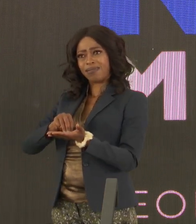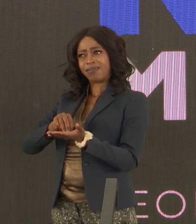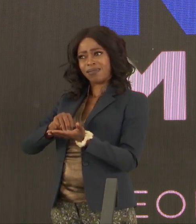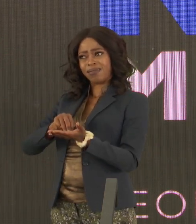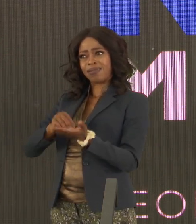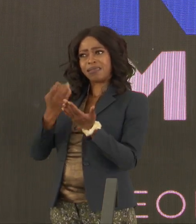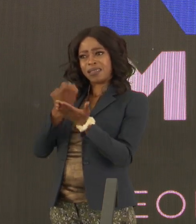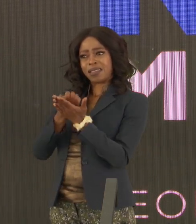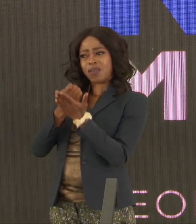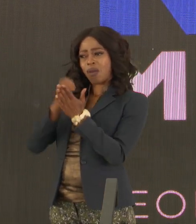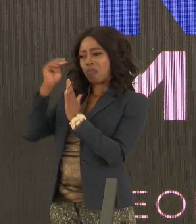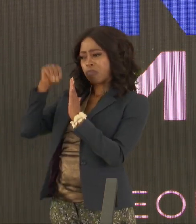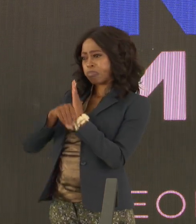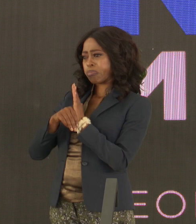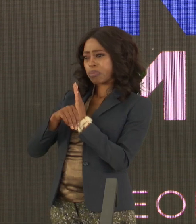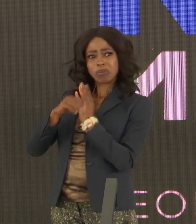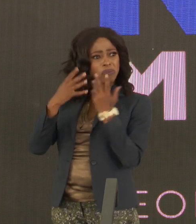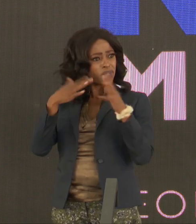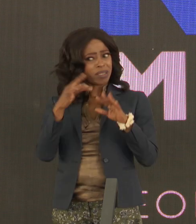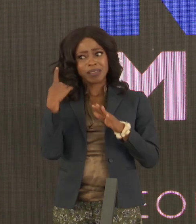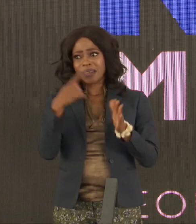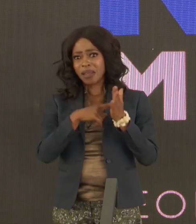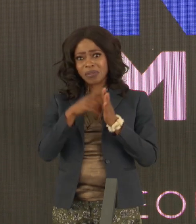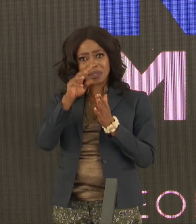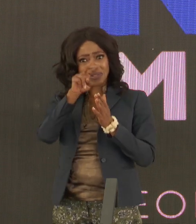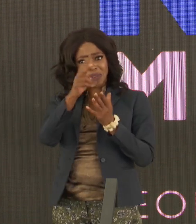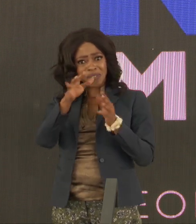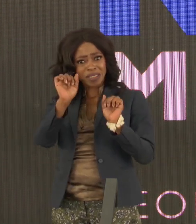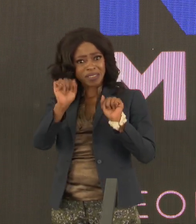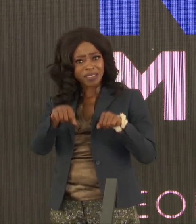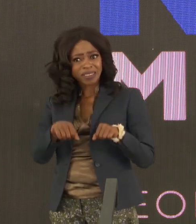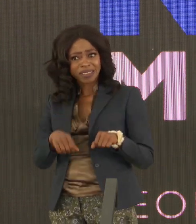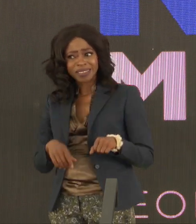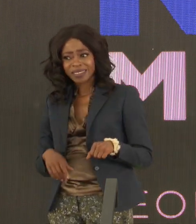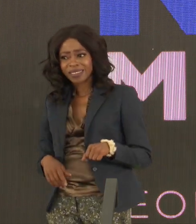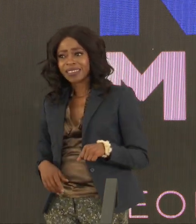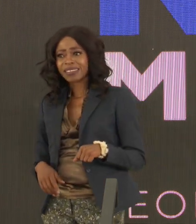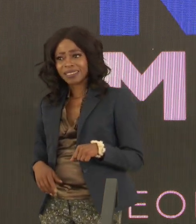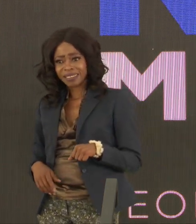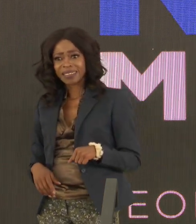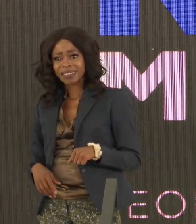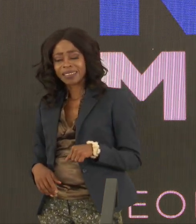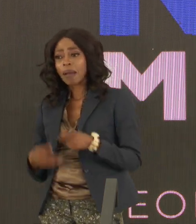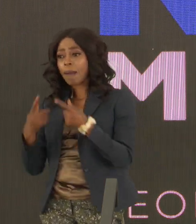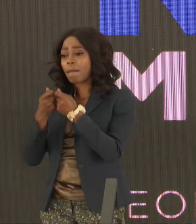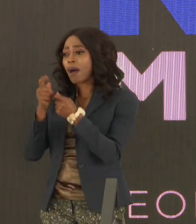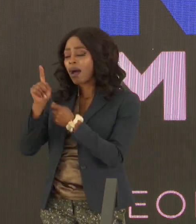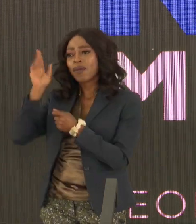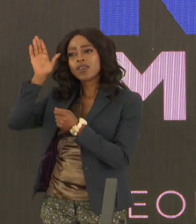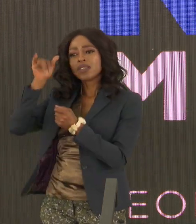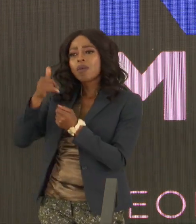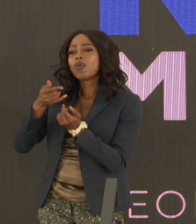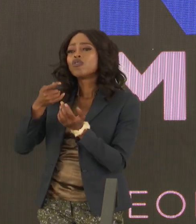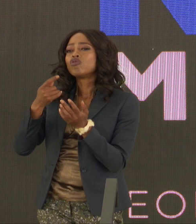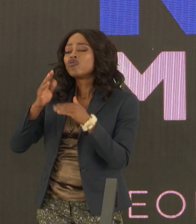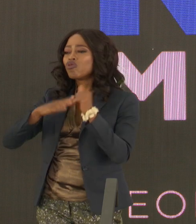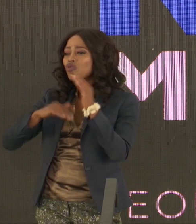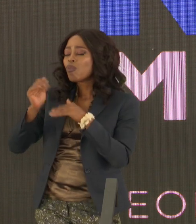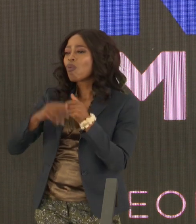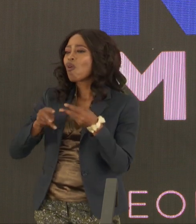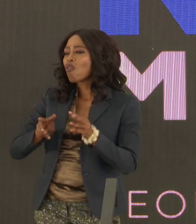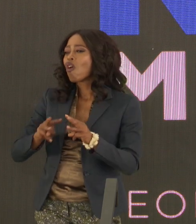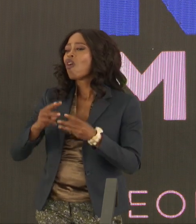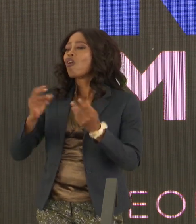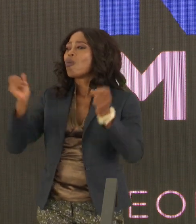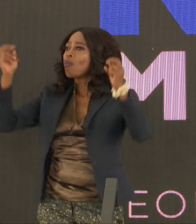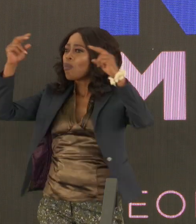the economy to its knees. You saw the article last weekend. That stolen money could have built roads and bridges, installed